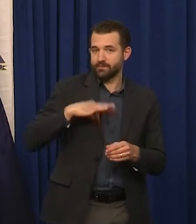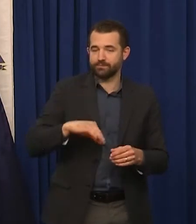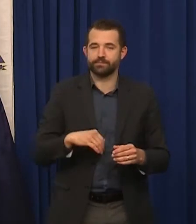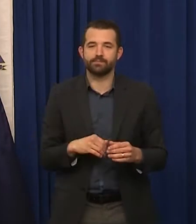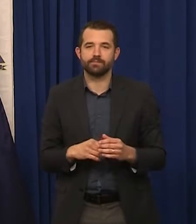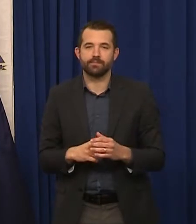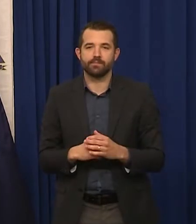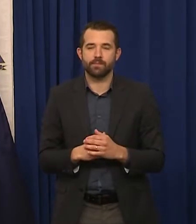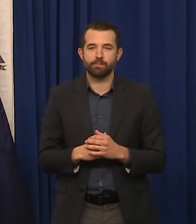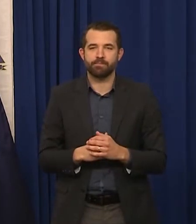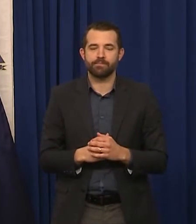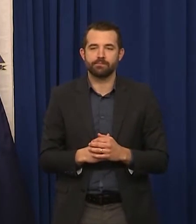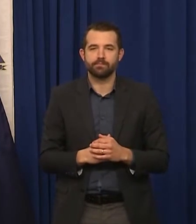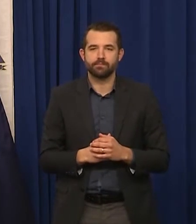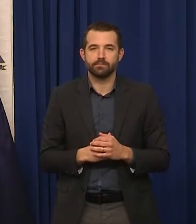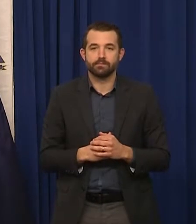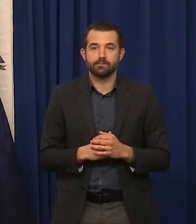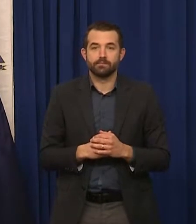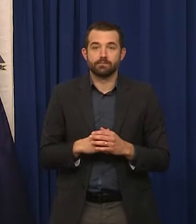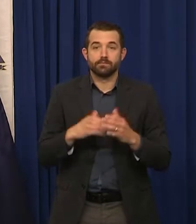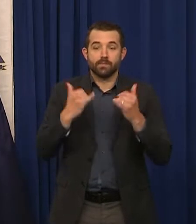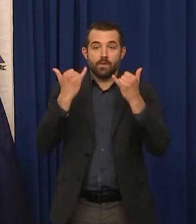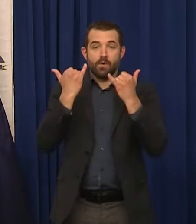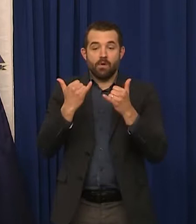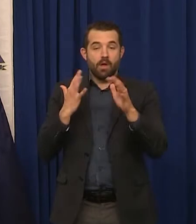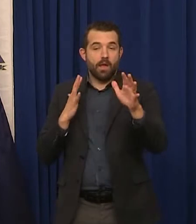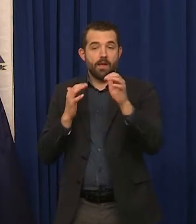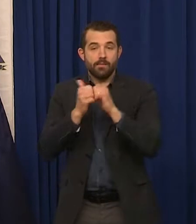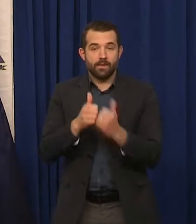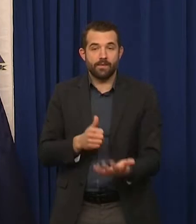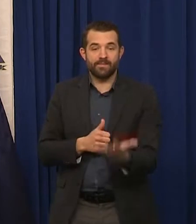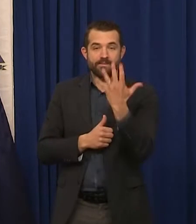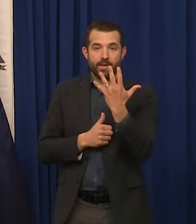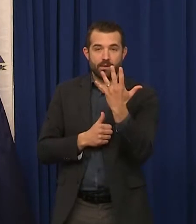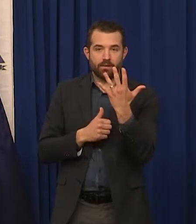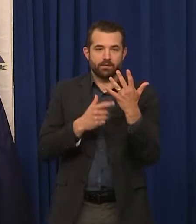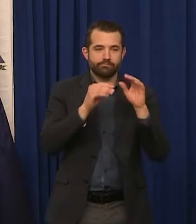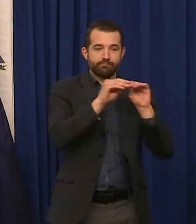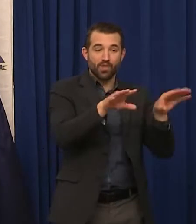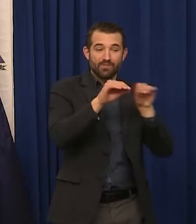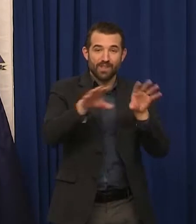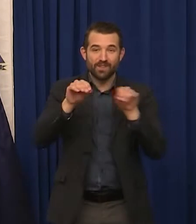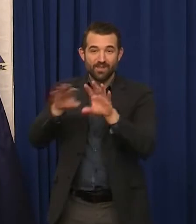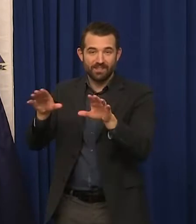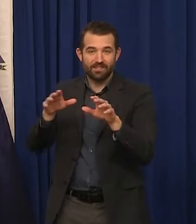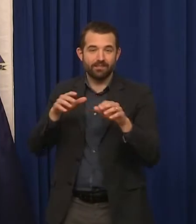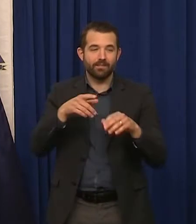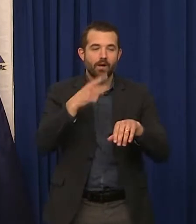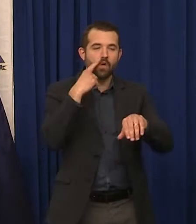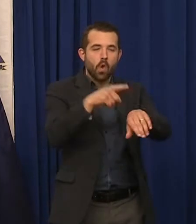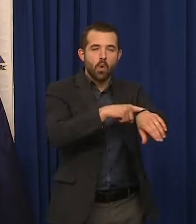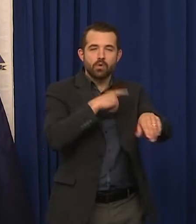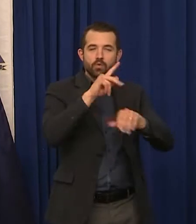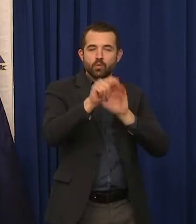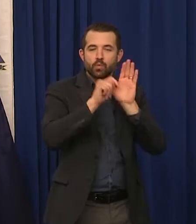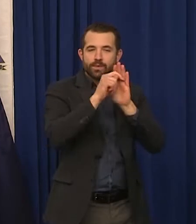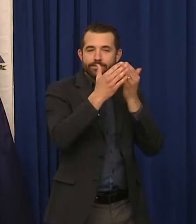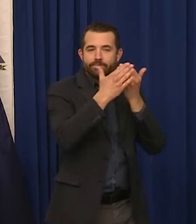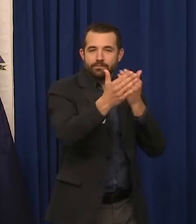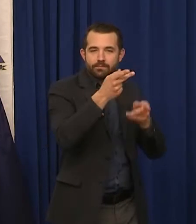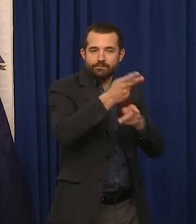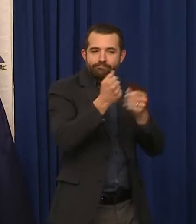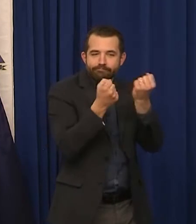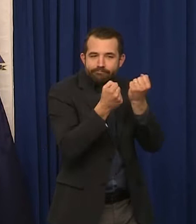I'd like next to provide an update on the 5 outbreaks in long-term care and assisted living facilities that Maine CDC